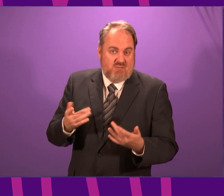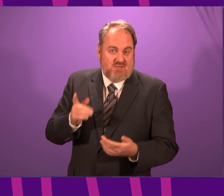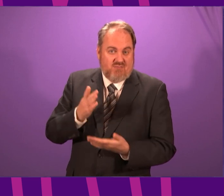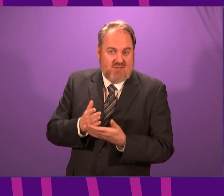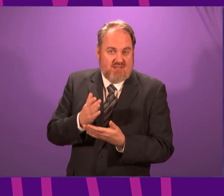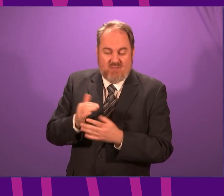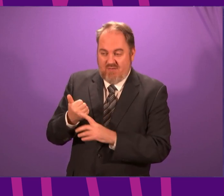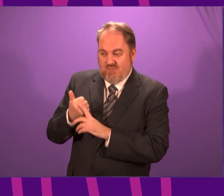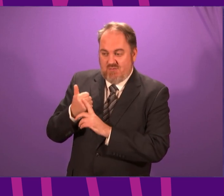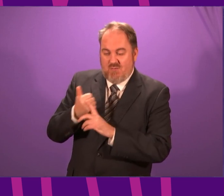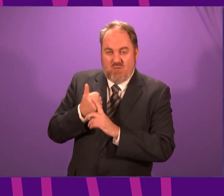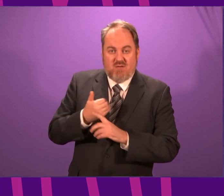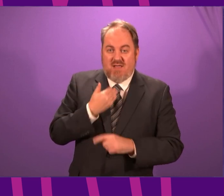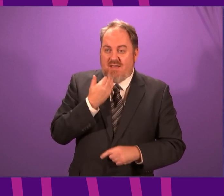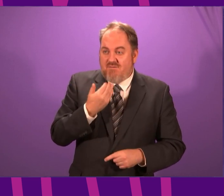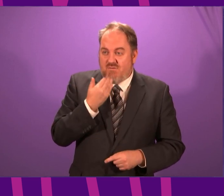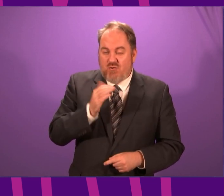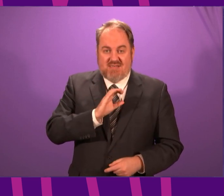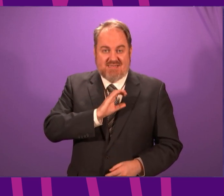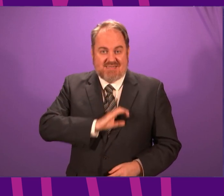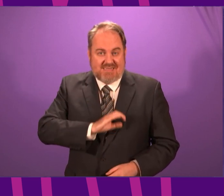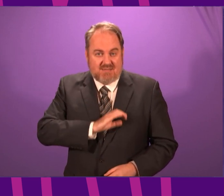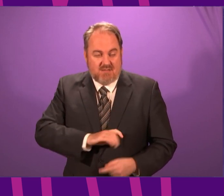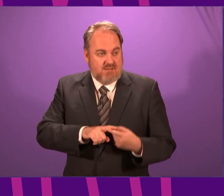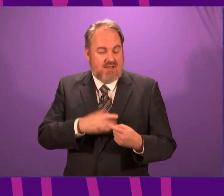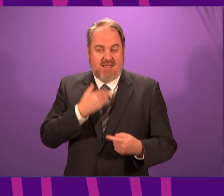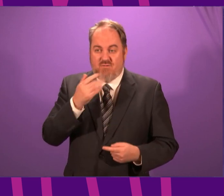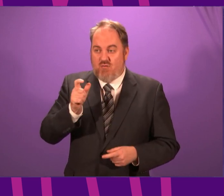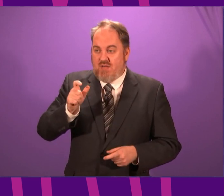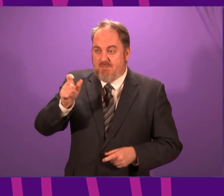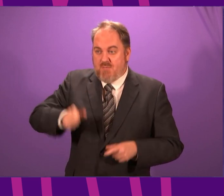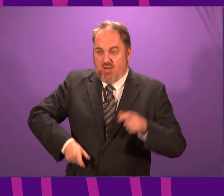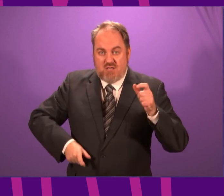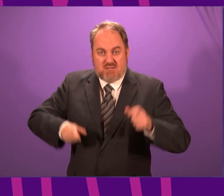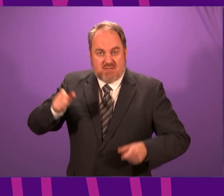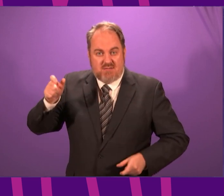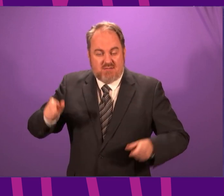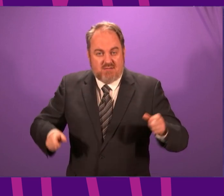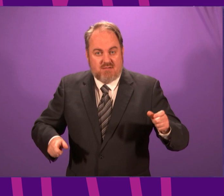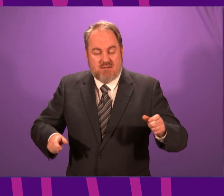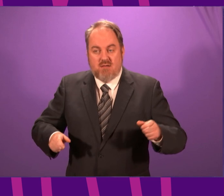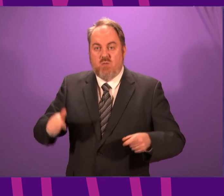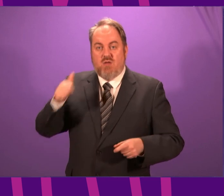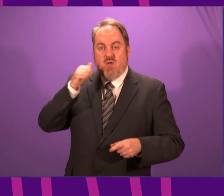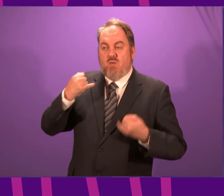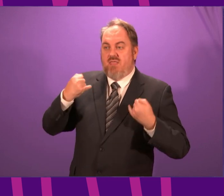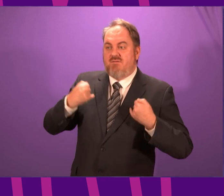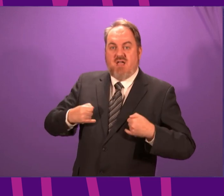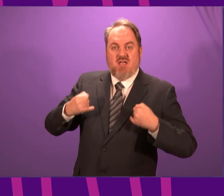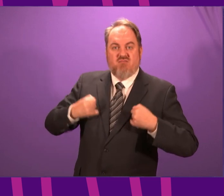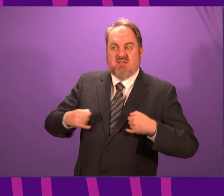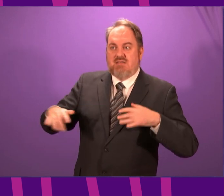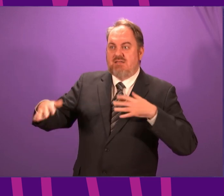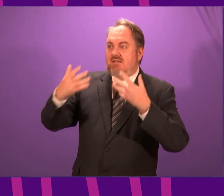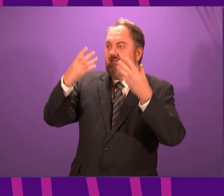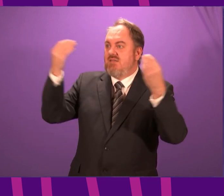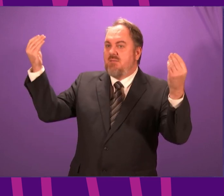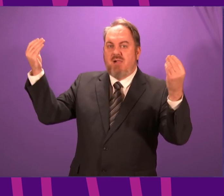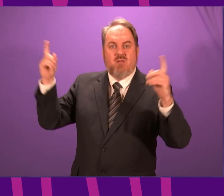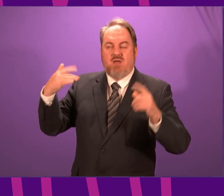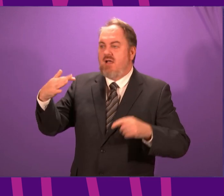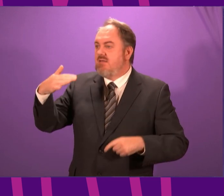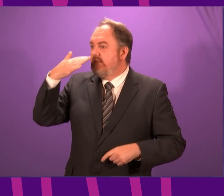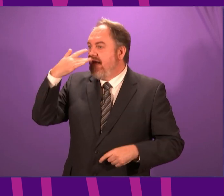pandemic, every citizen and family. We can't see this virus, we may unknowingly touch it, we can't taste